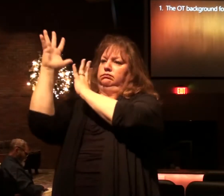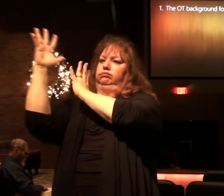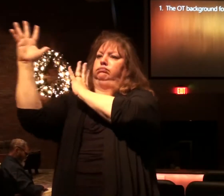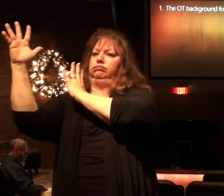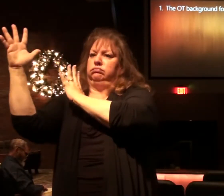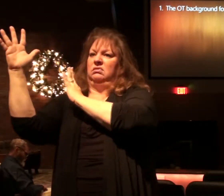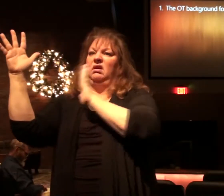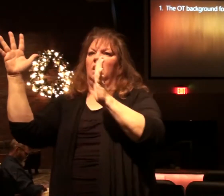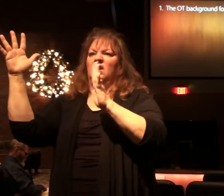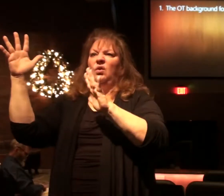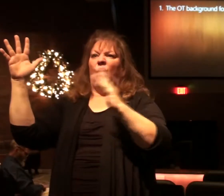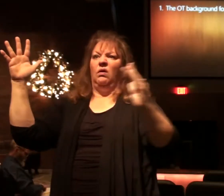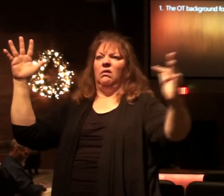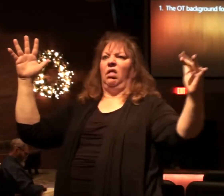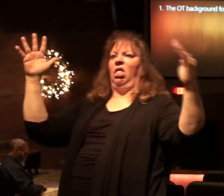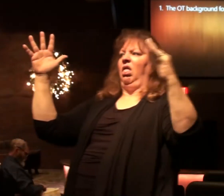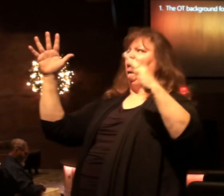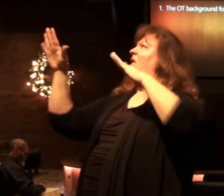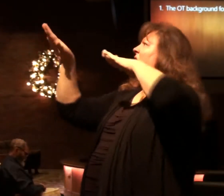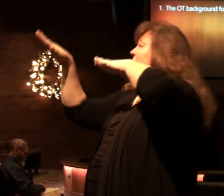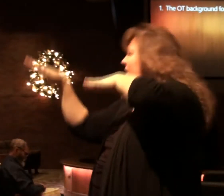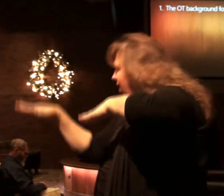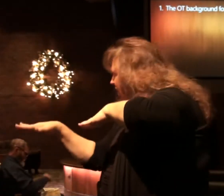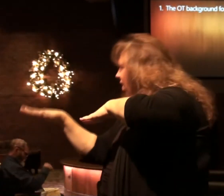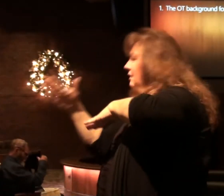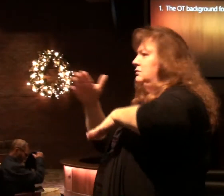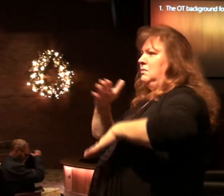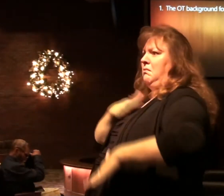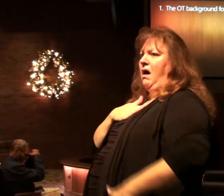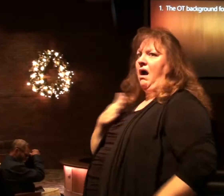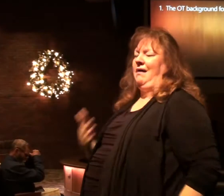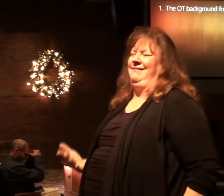your sheaves gathered around and bowed down to my sheaf."